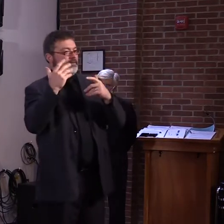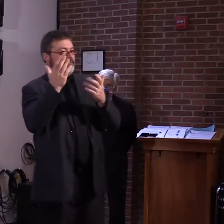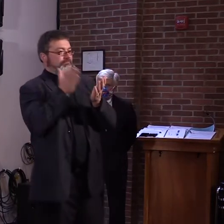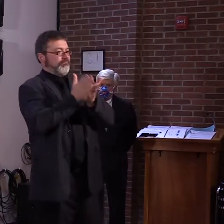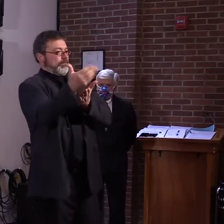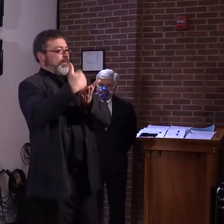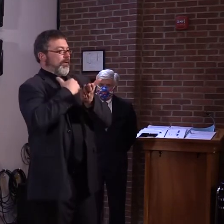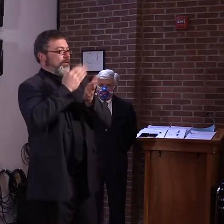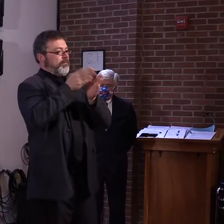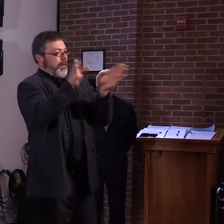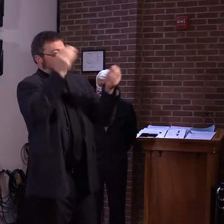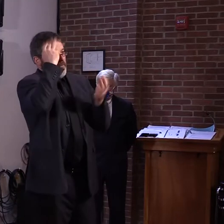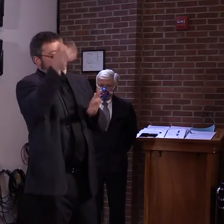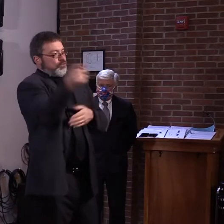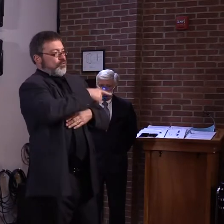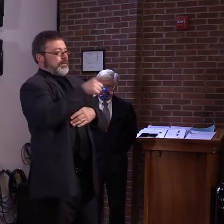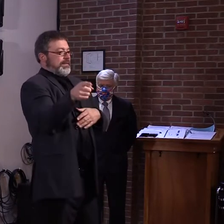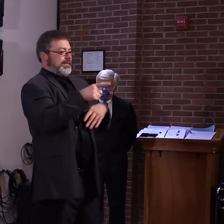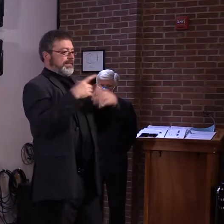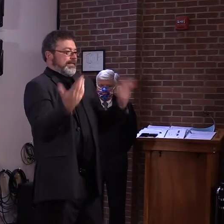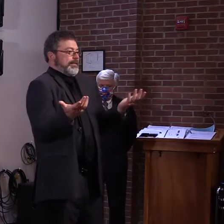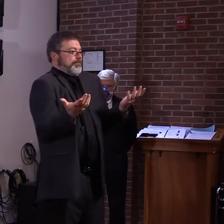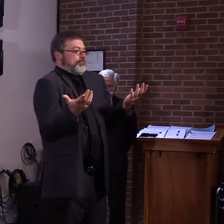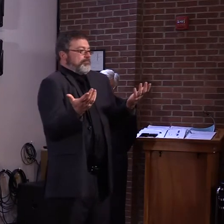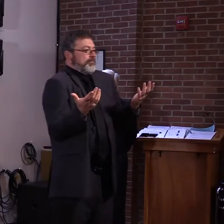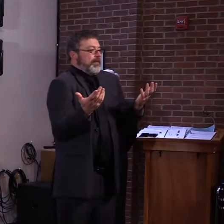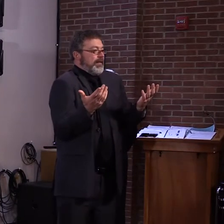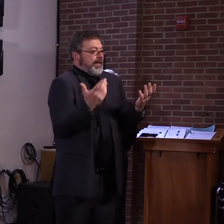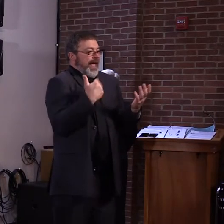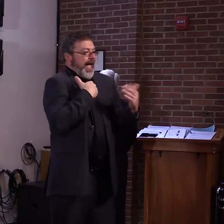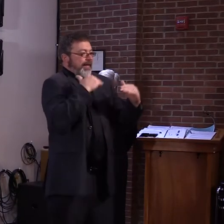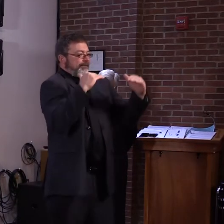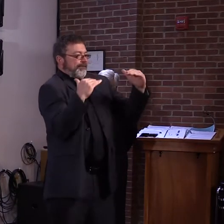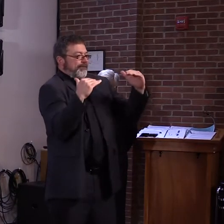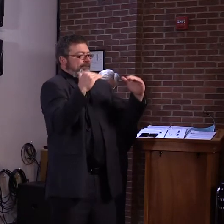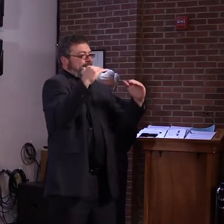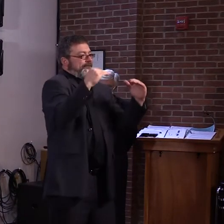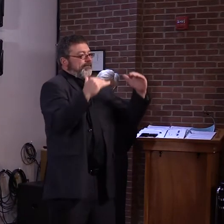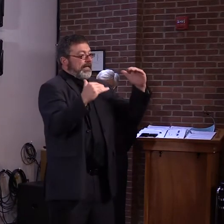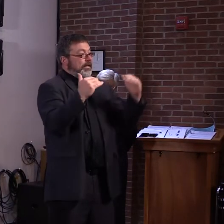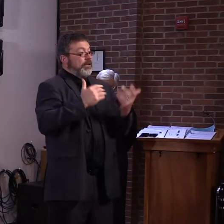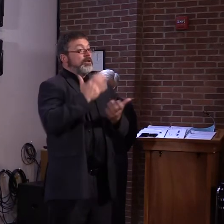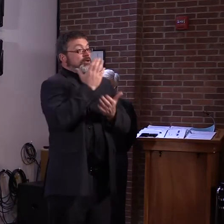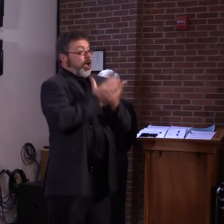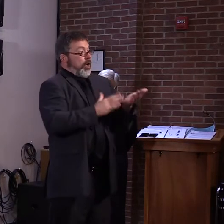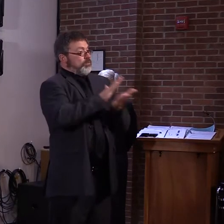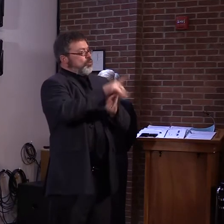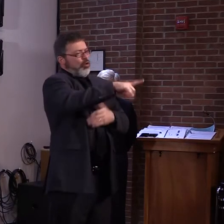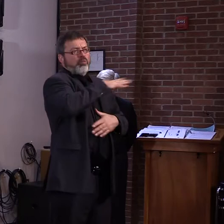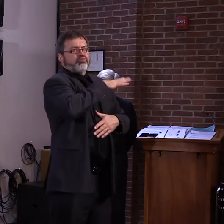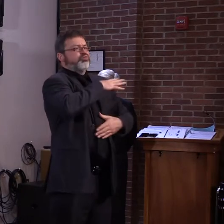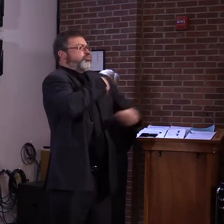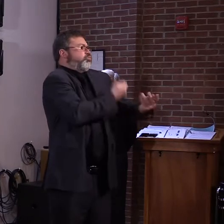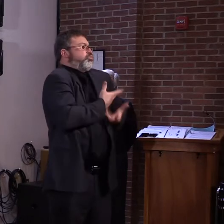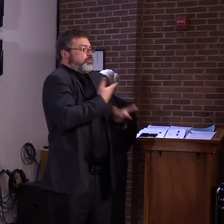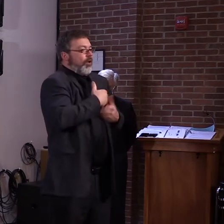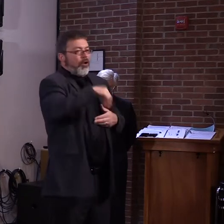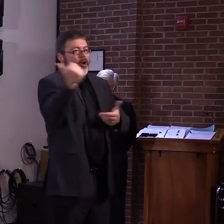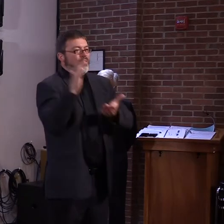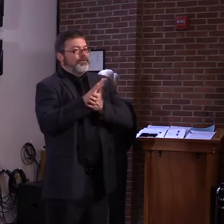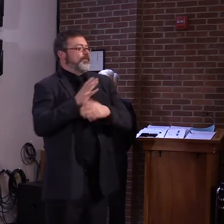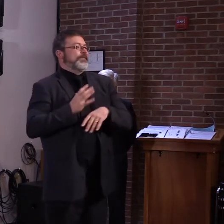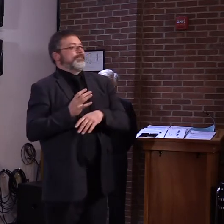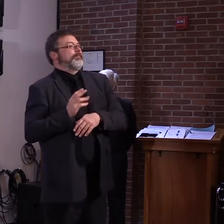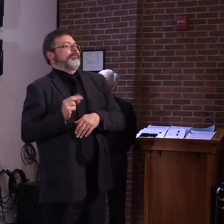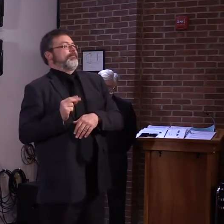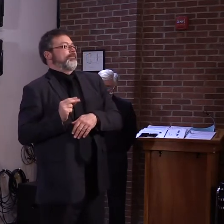There's only a handful of schools that under our current thinking that would be excluded from that. But we haven't made any further progress